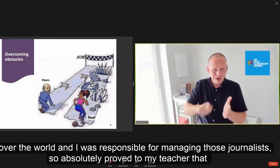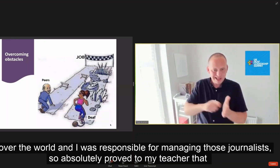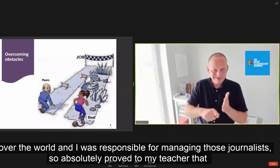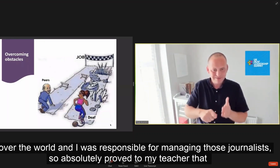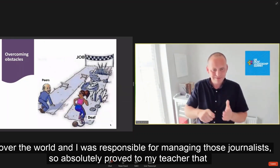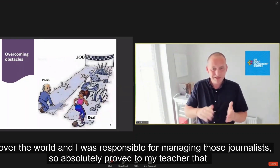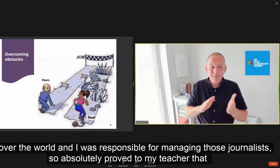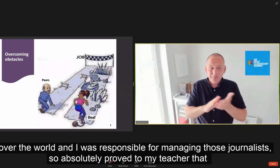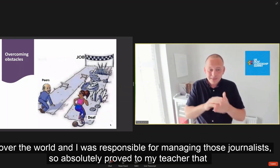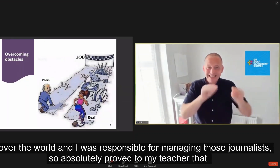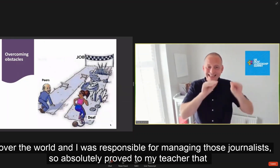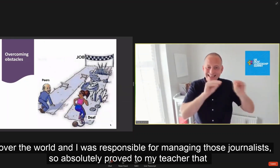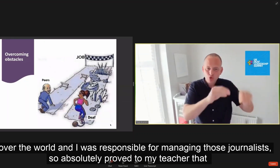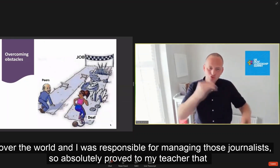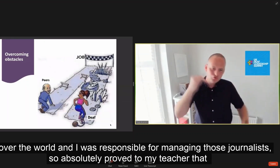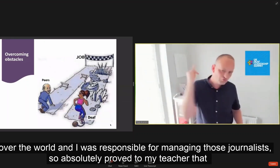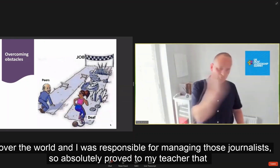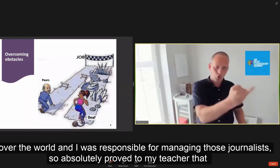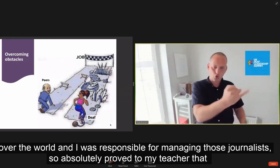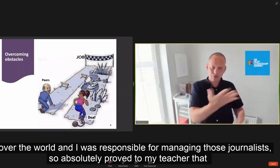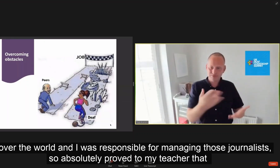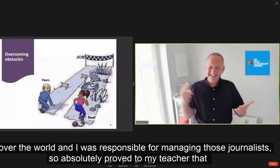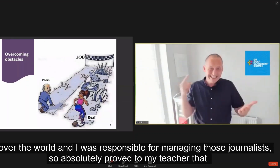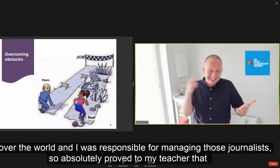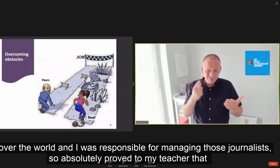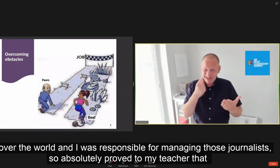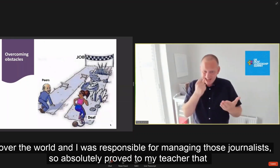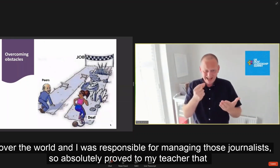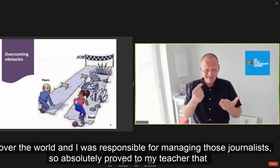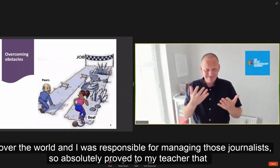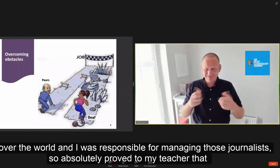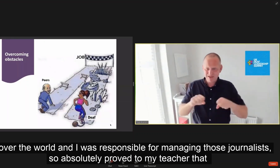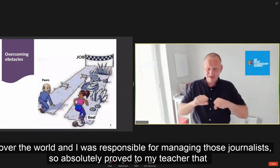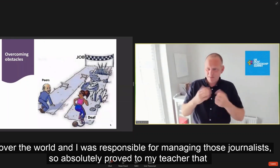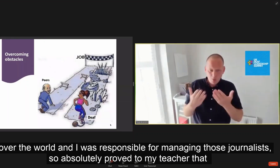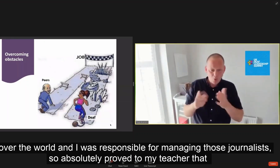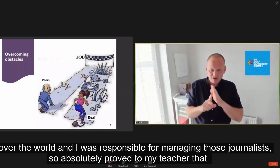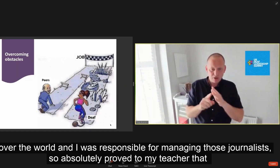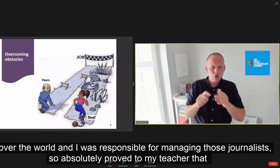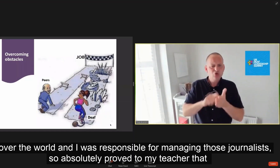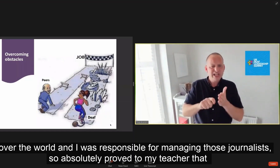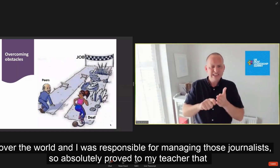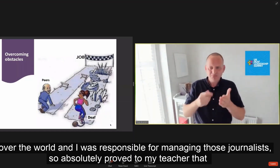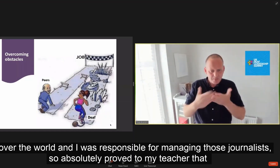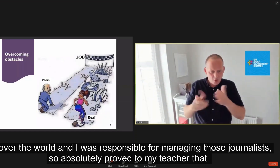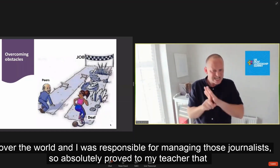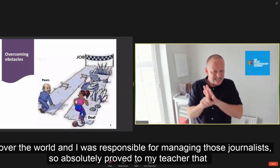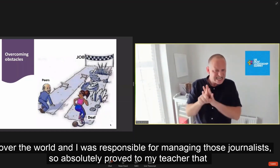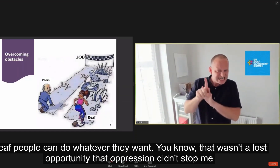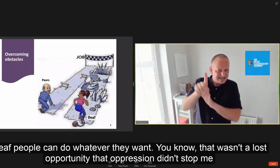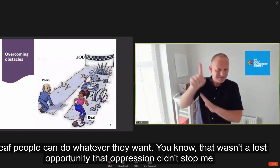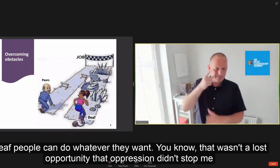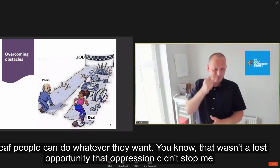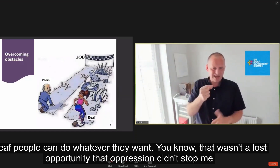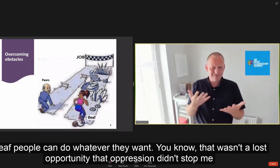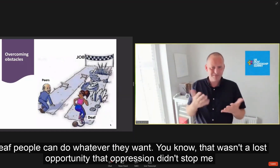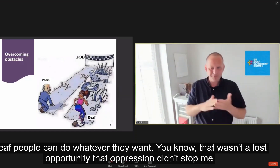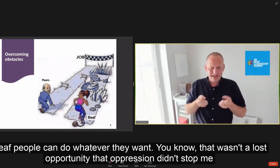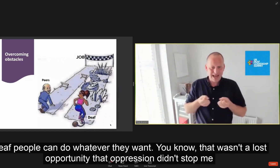was responsible for managing those journalists. So absolutely proved my teacher wrong, that deaf people can do whatever they